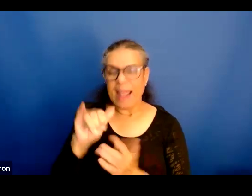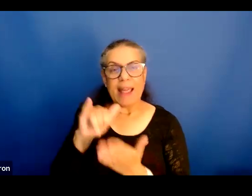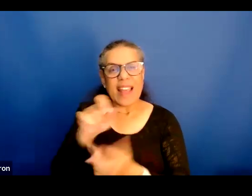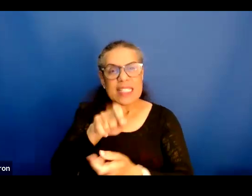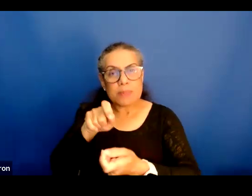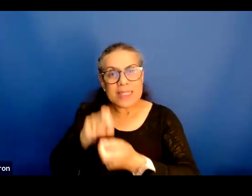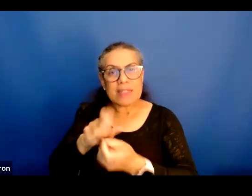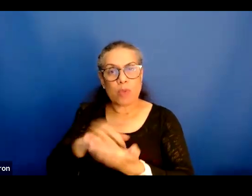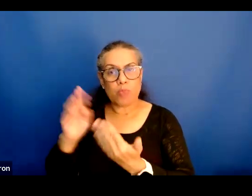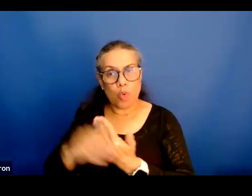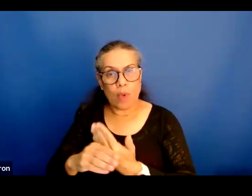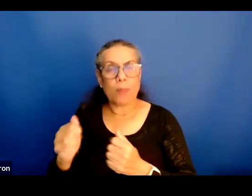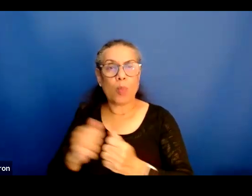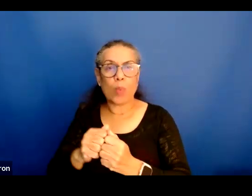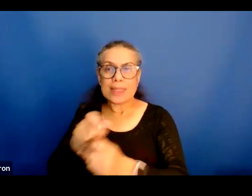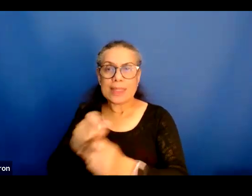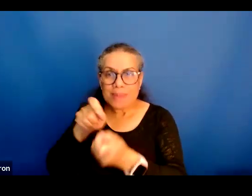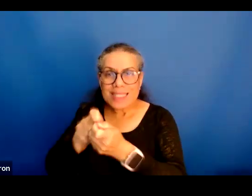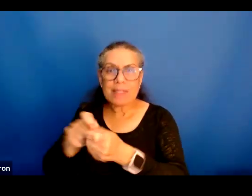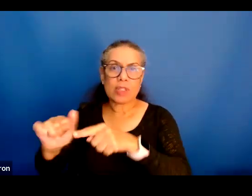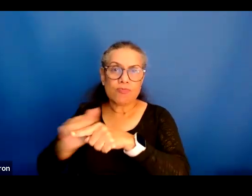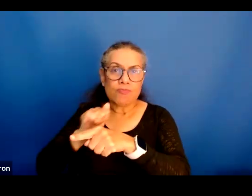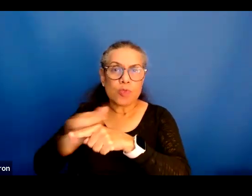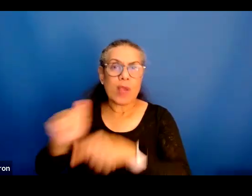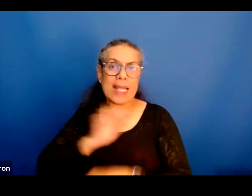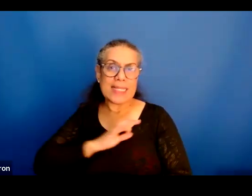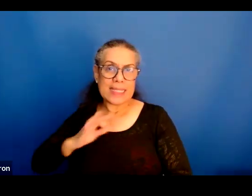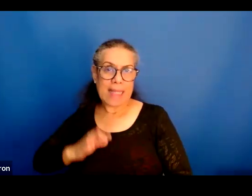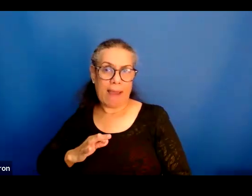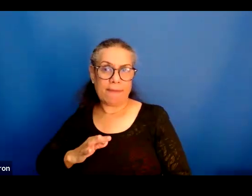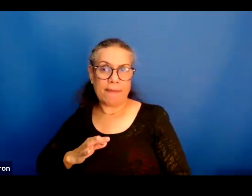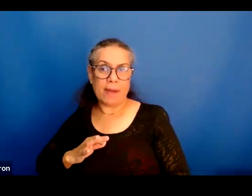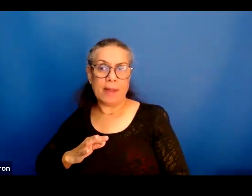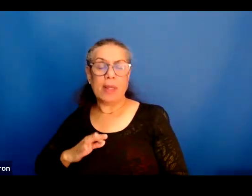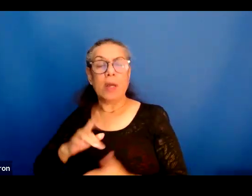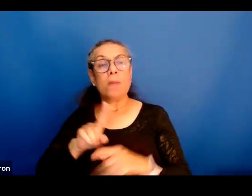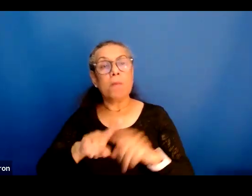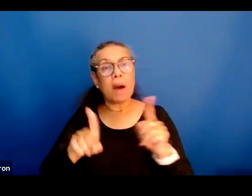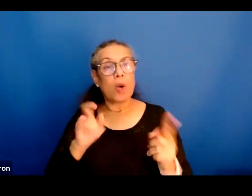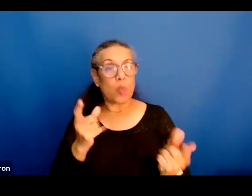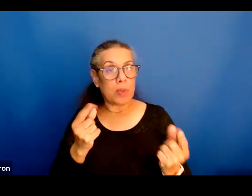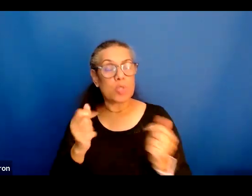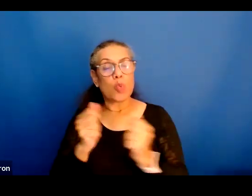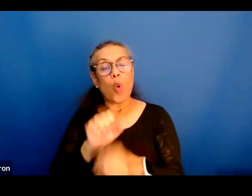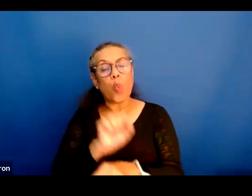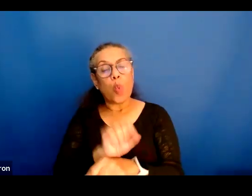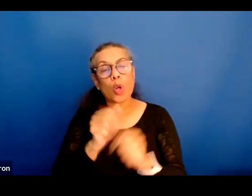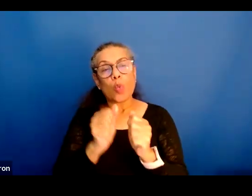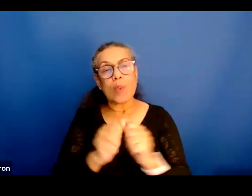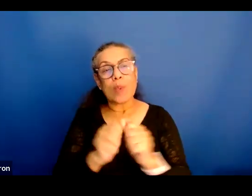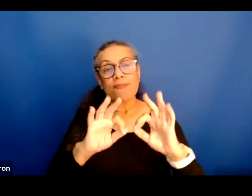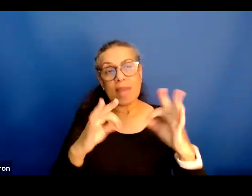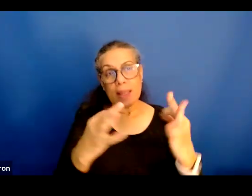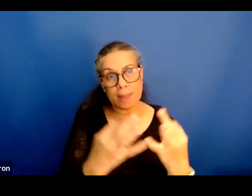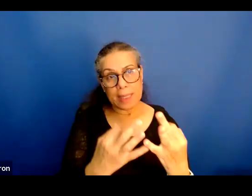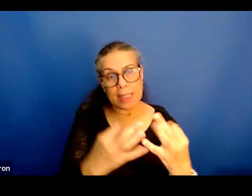program where we have trained staff to deliver those types of services. Then what we do try to do is to work with our families and parents and make